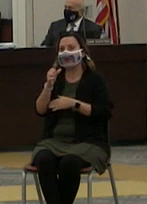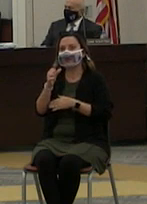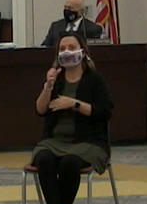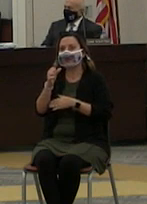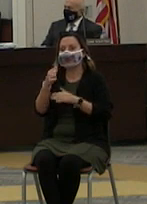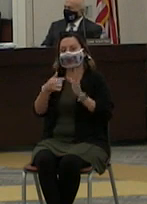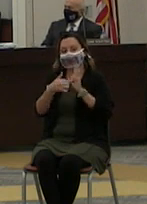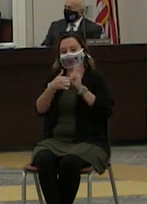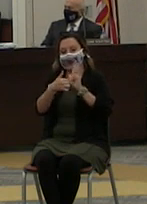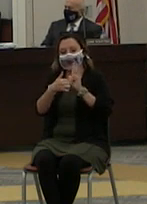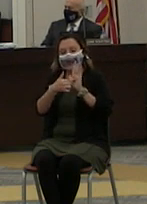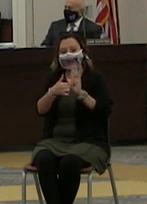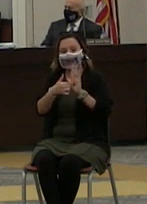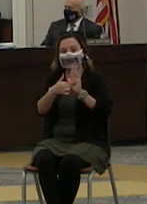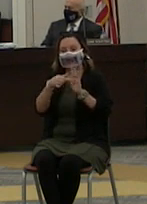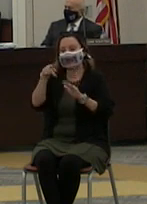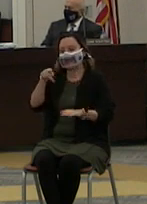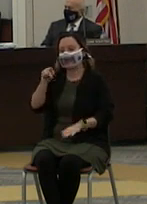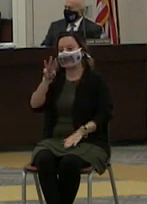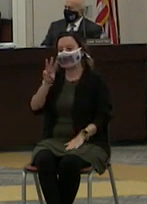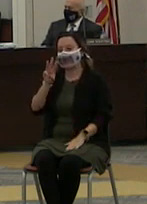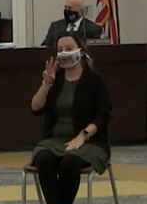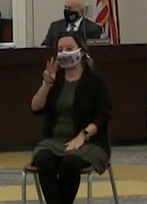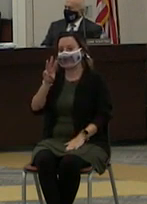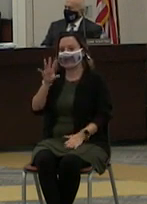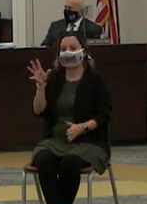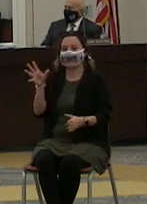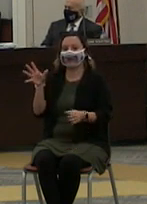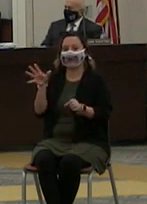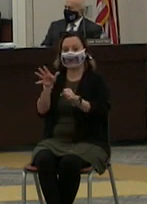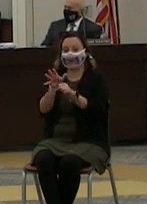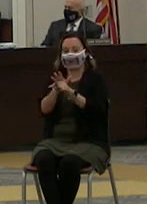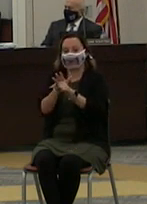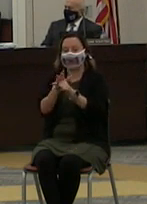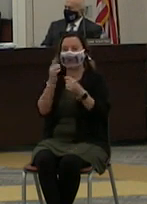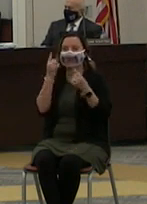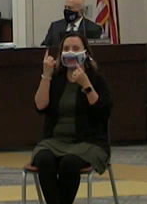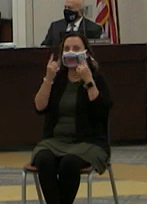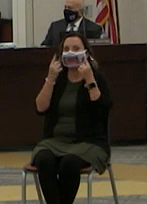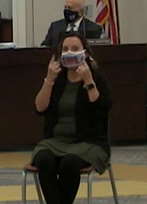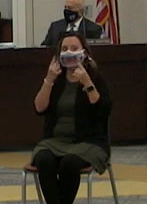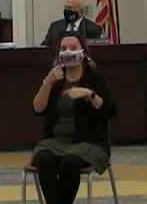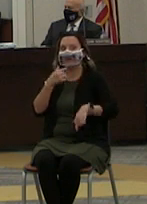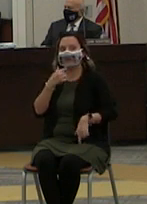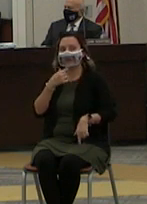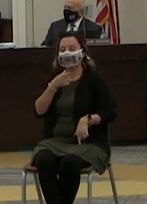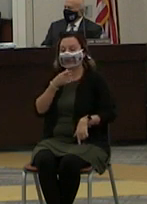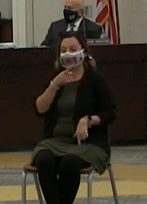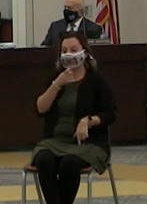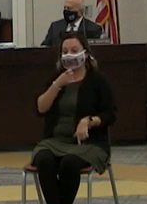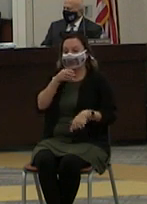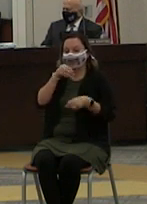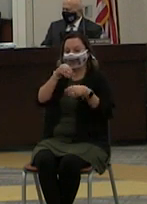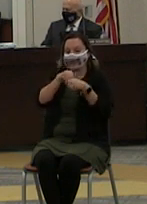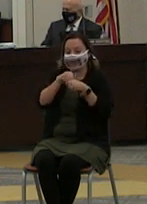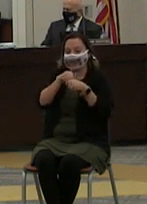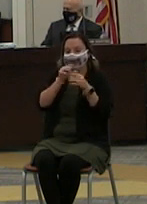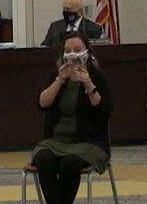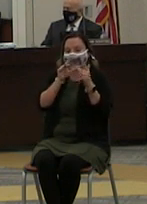they're not representative as Parkway as a whole. And so when we think about who is in virtual